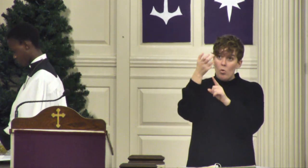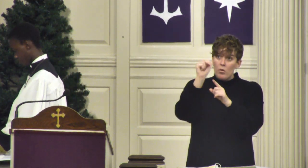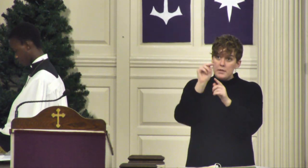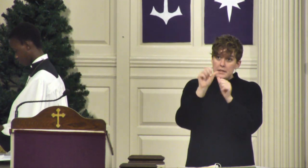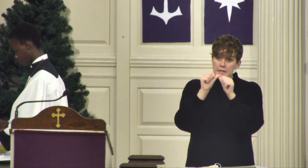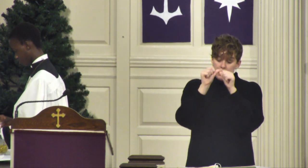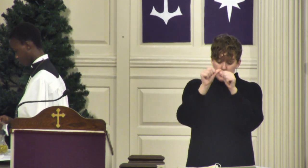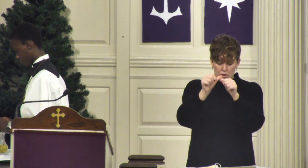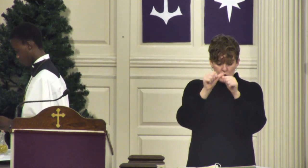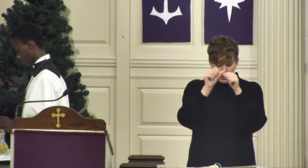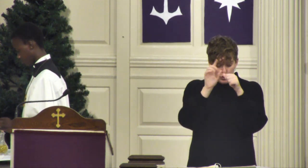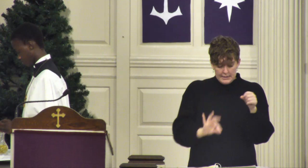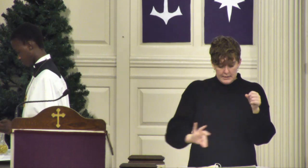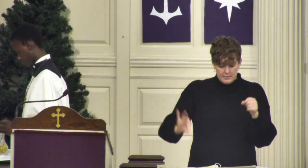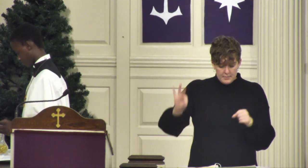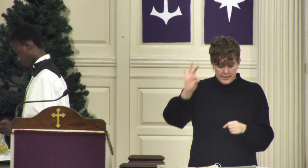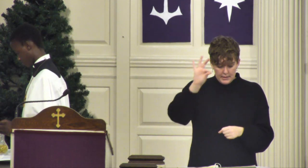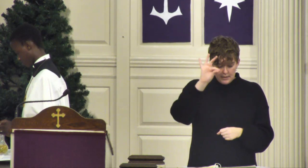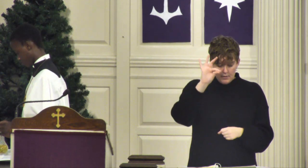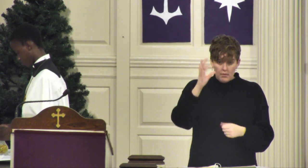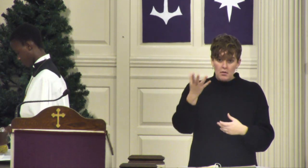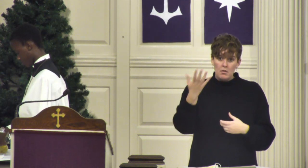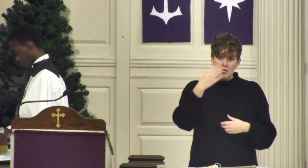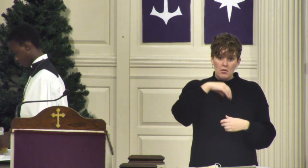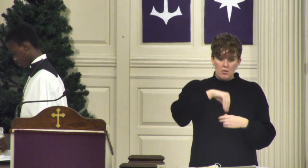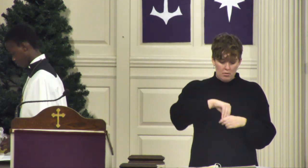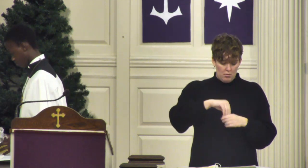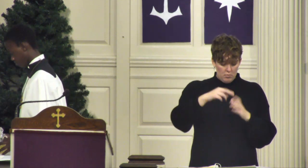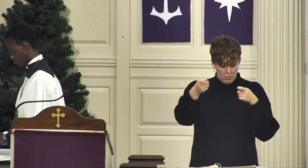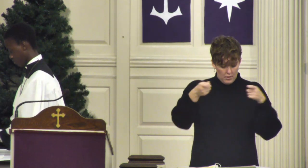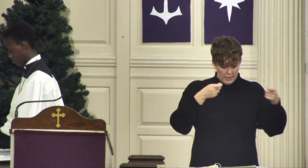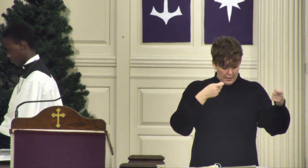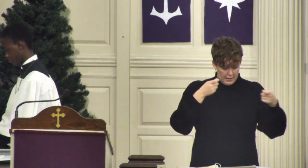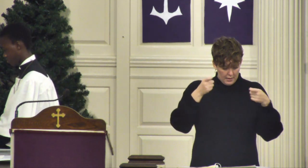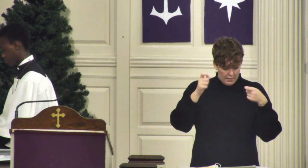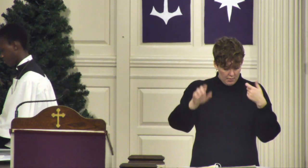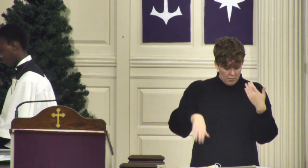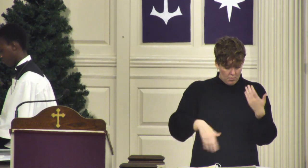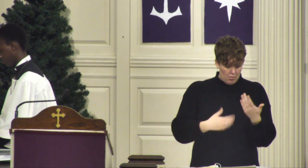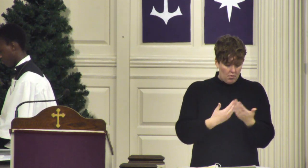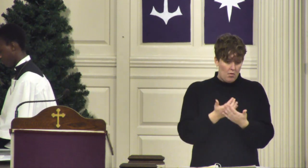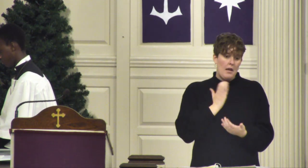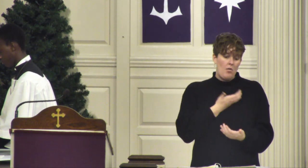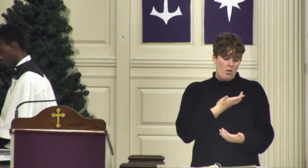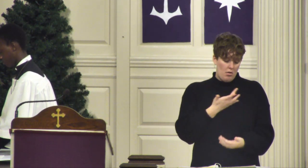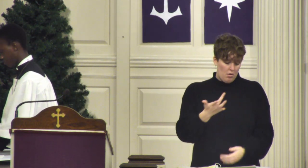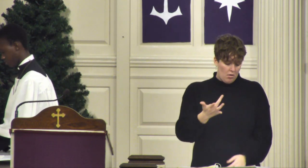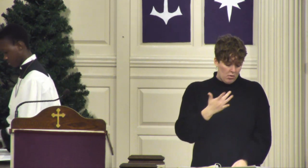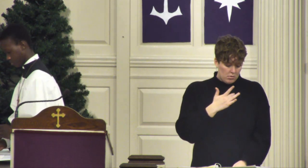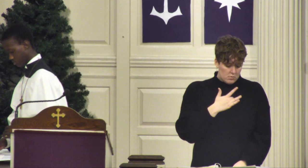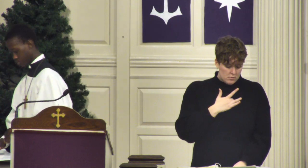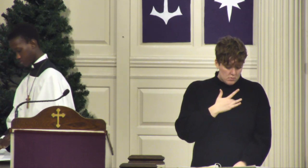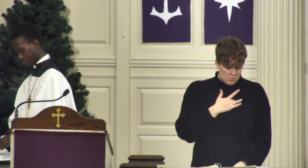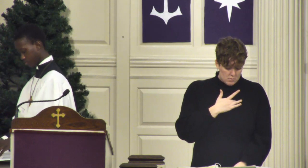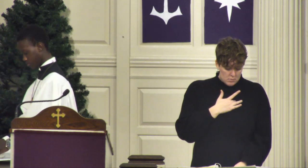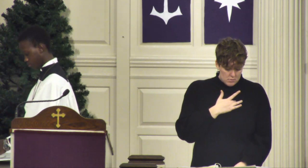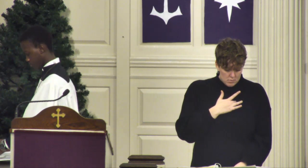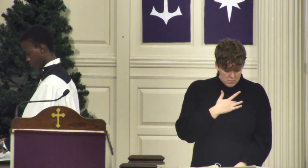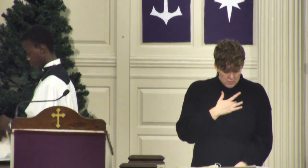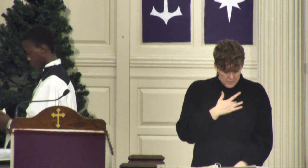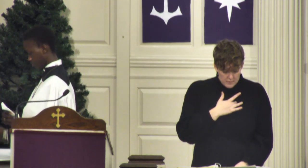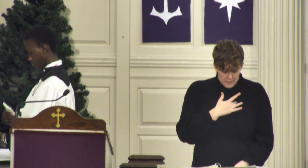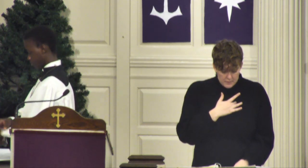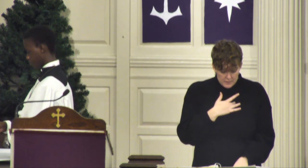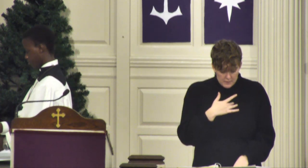own eternal spirit, rule in all our hearts